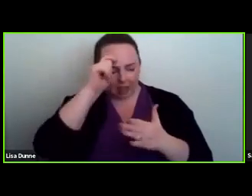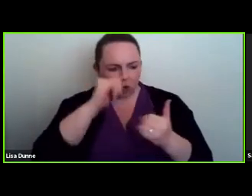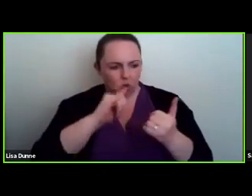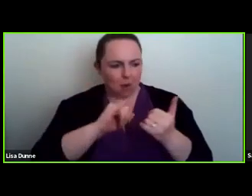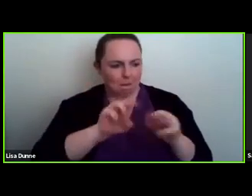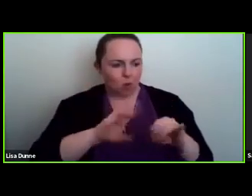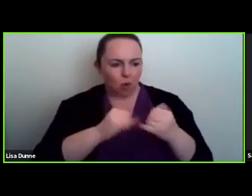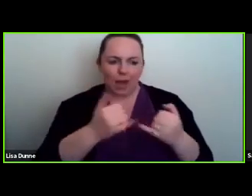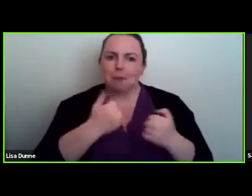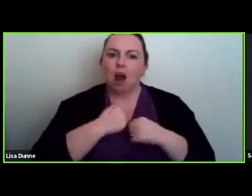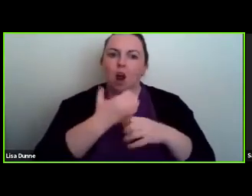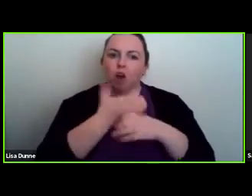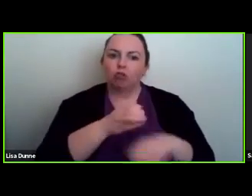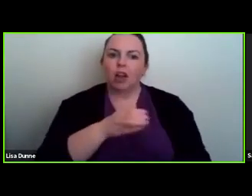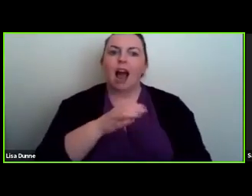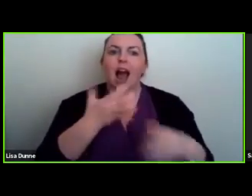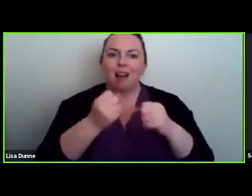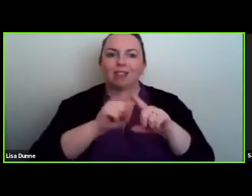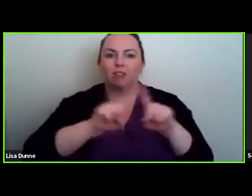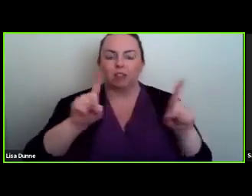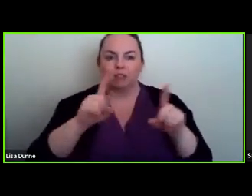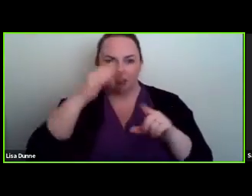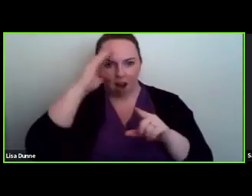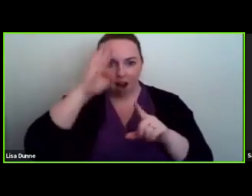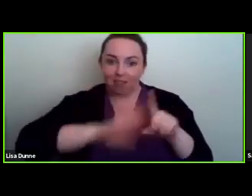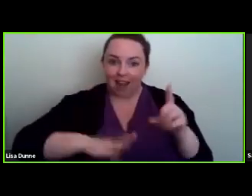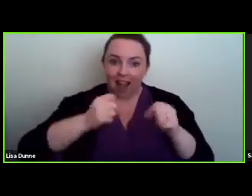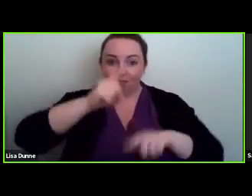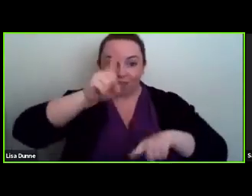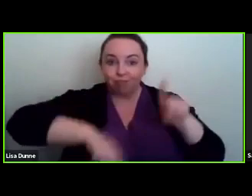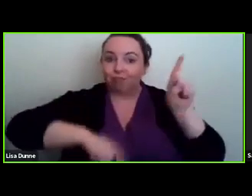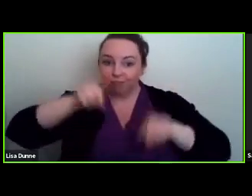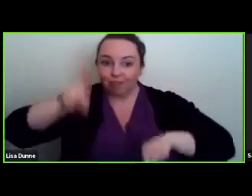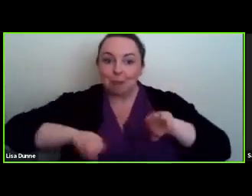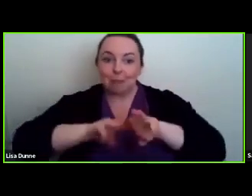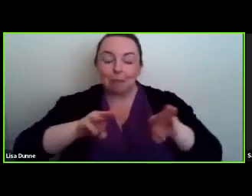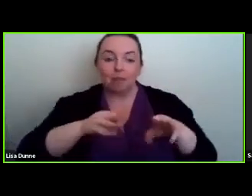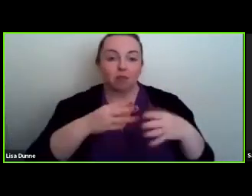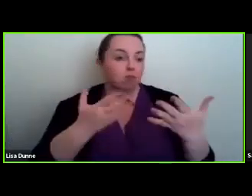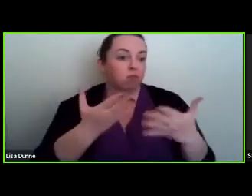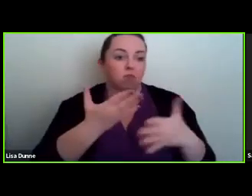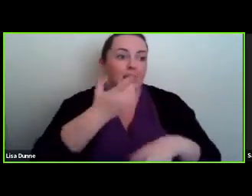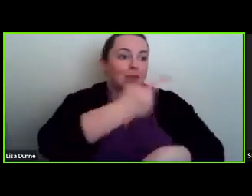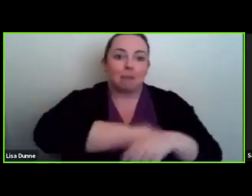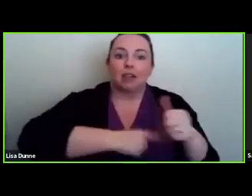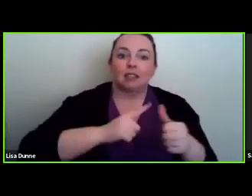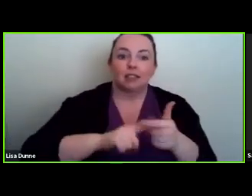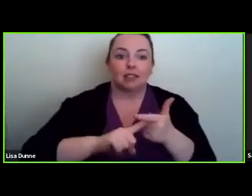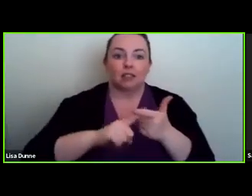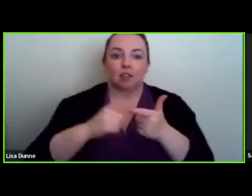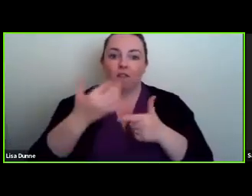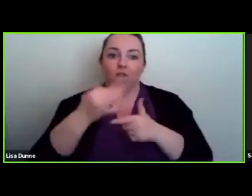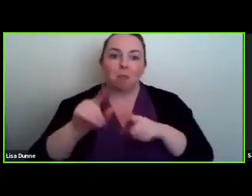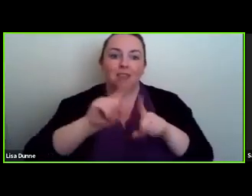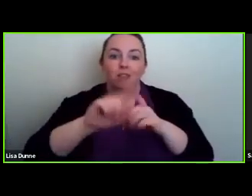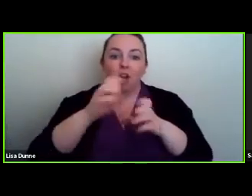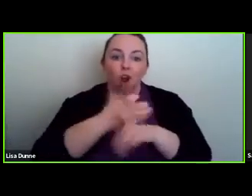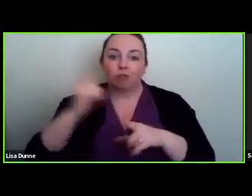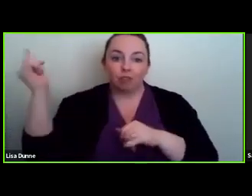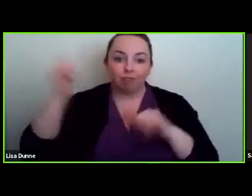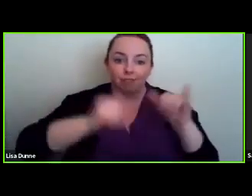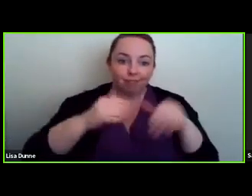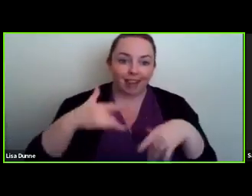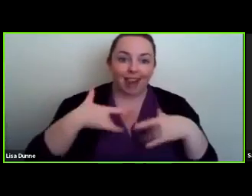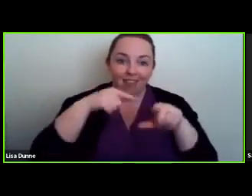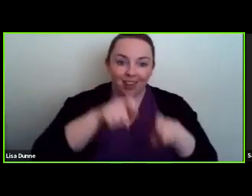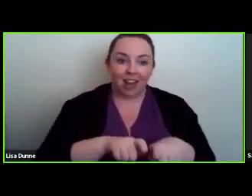in our country. And this is actually Ireland, whether it's with the people with the disability, whether it's people coming from different countries where we don't even